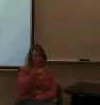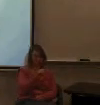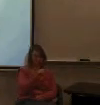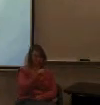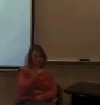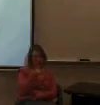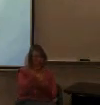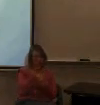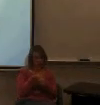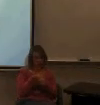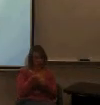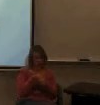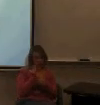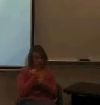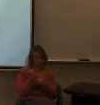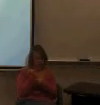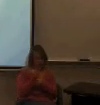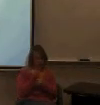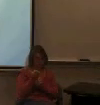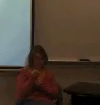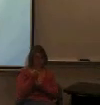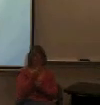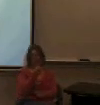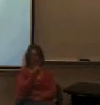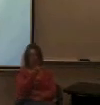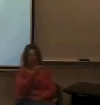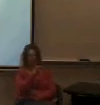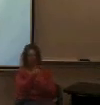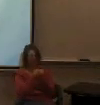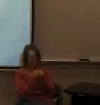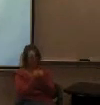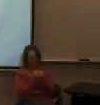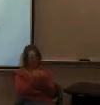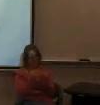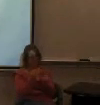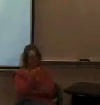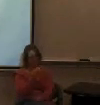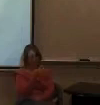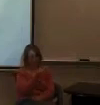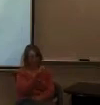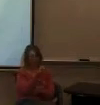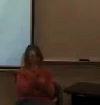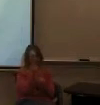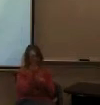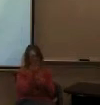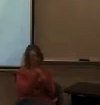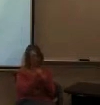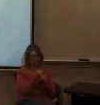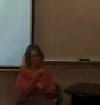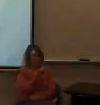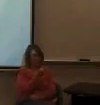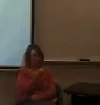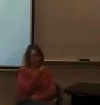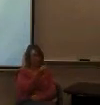the environment and iron together into an oxidized environment, they will form an insoluble precipitate that will